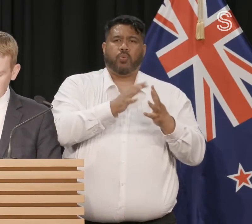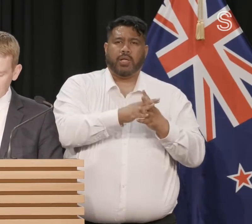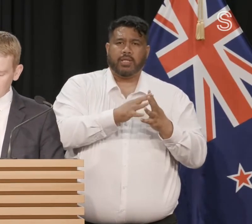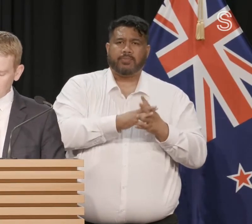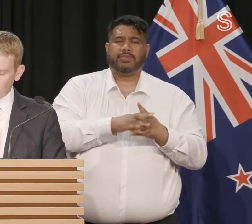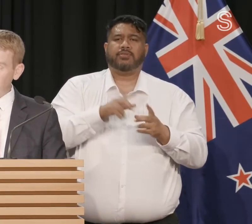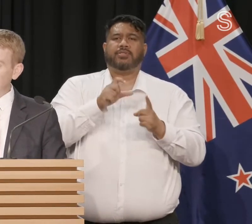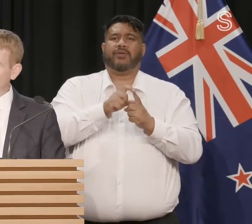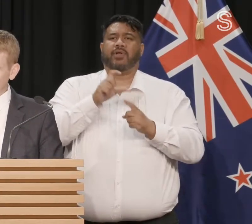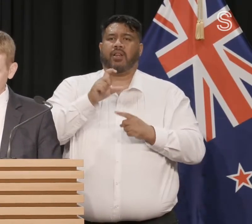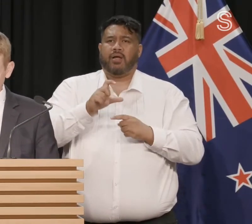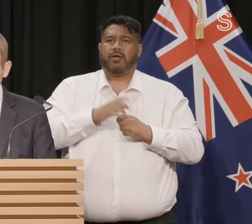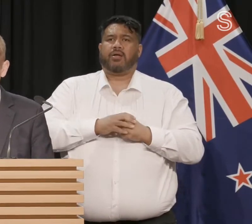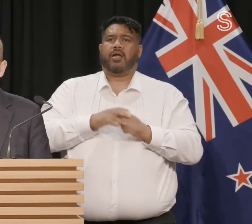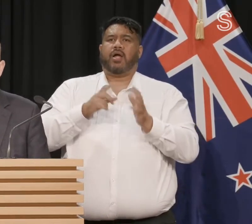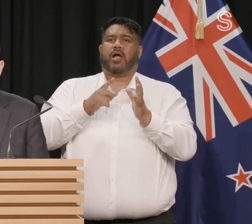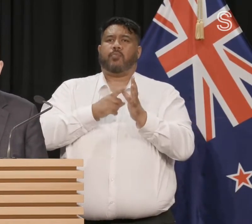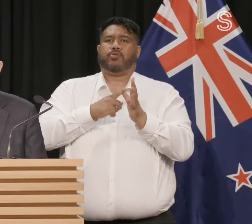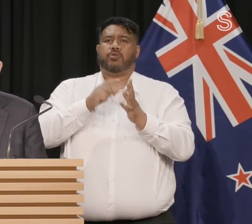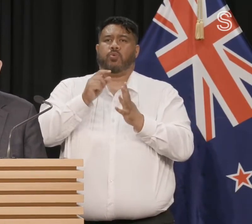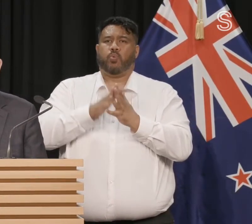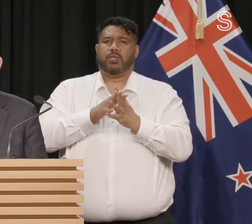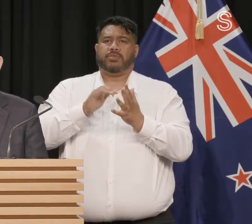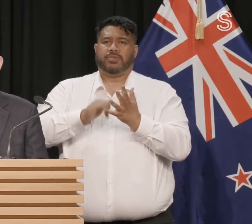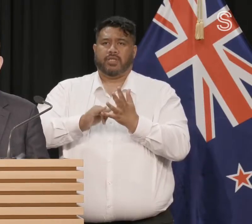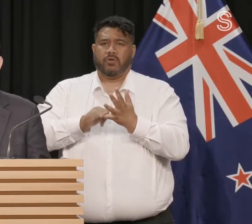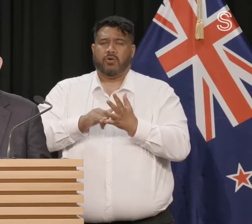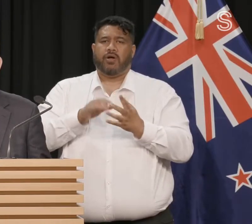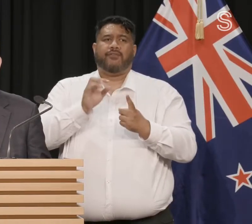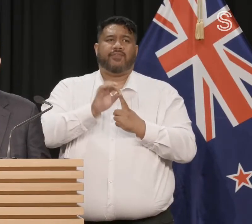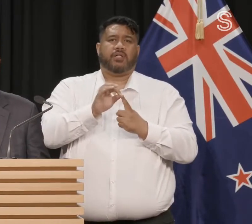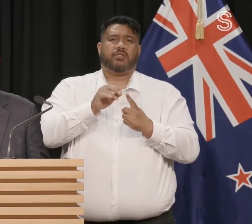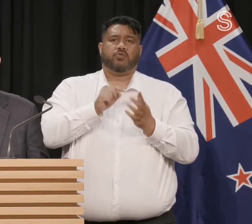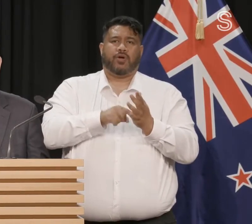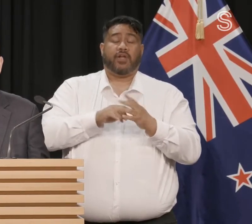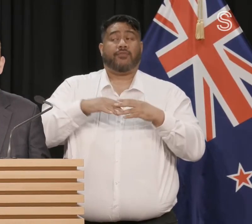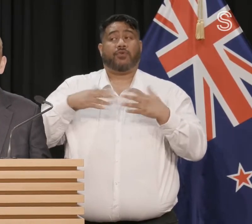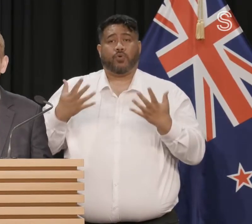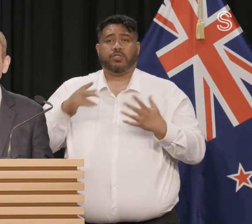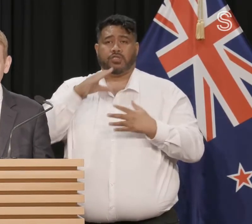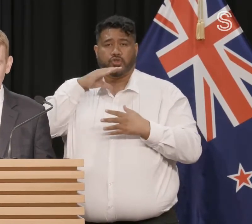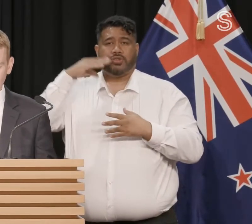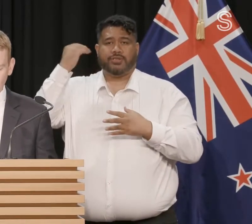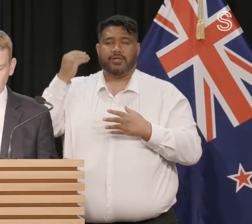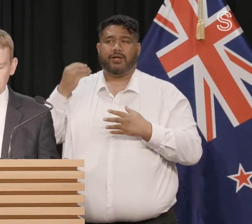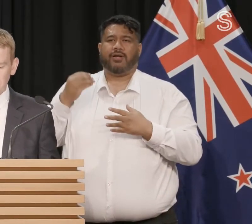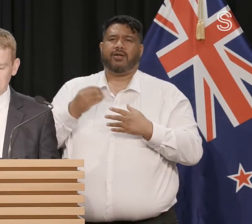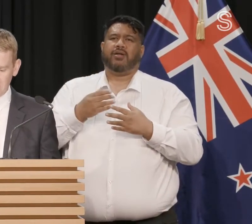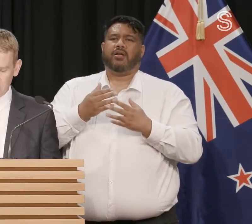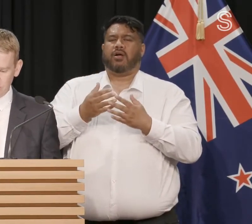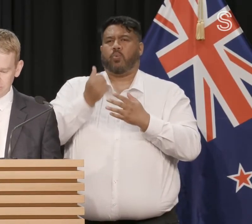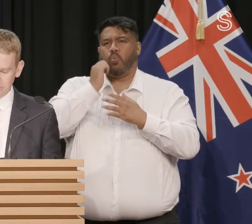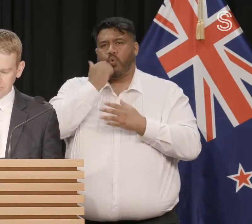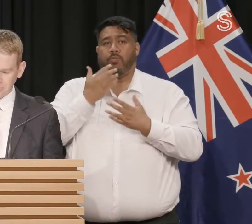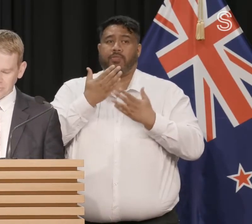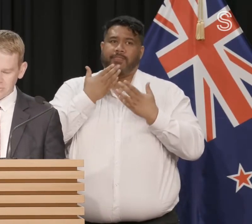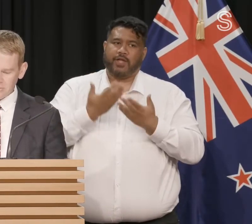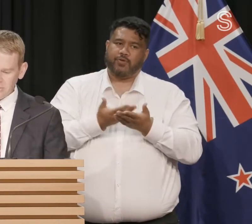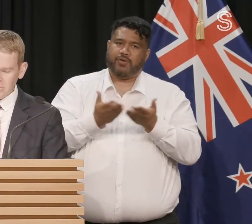David Clark, or Peter Williams CEO, Phil Twyford, and of course, Jacinda Ardern, a very warm thank you.